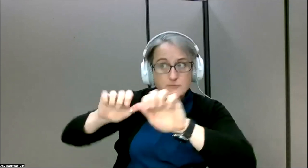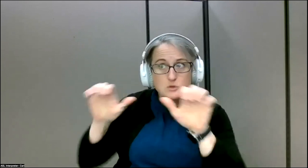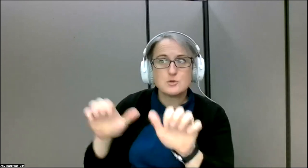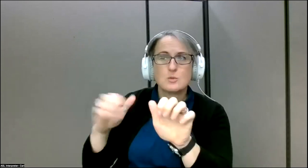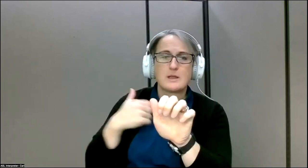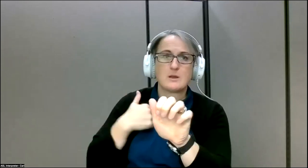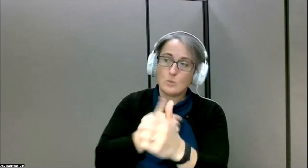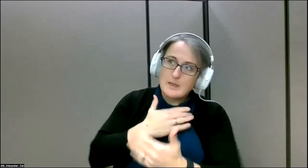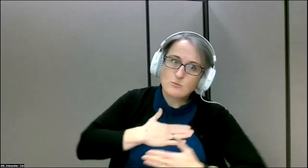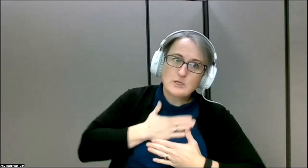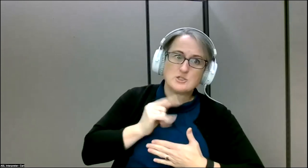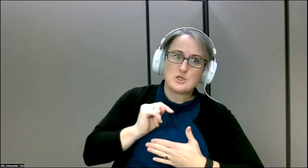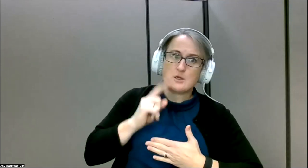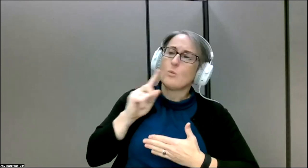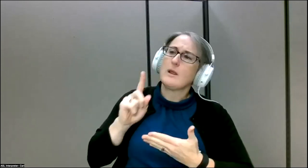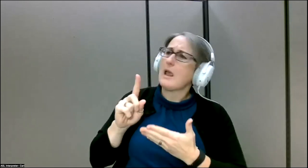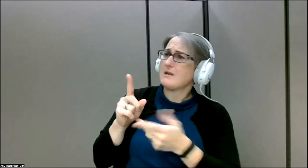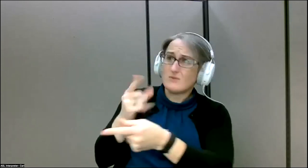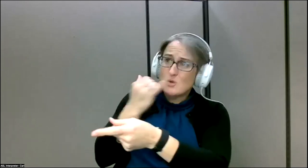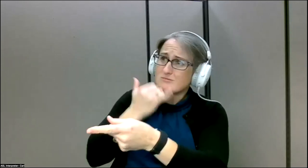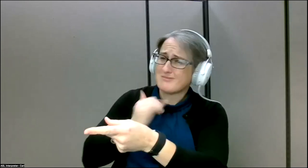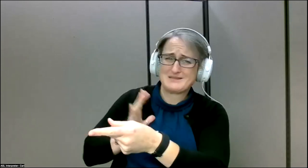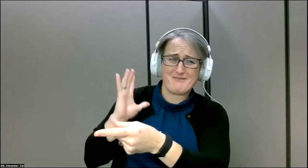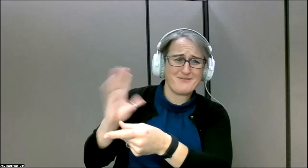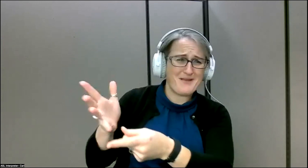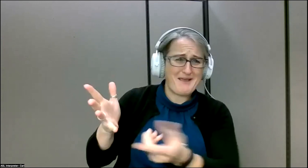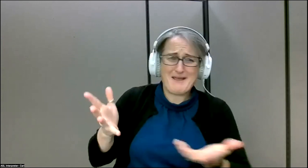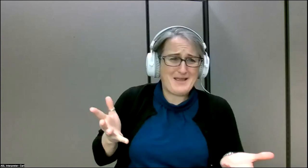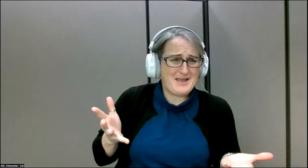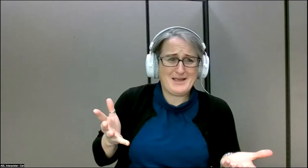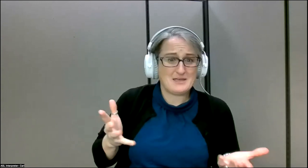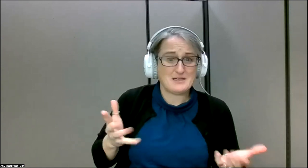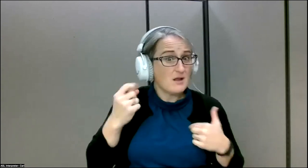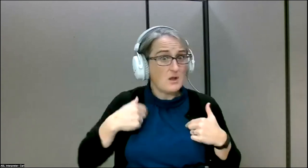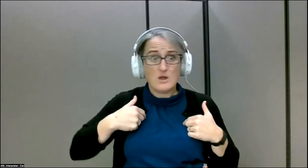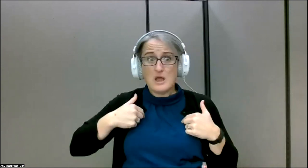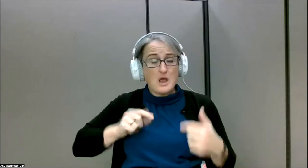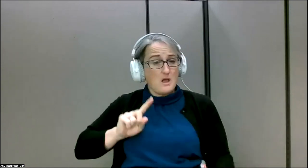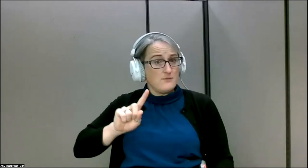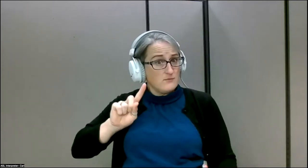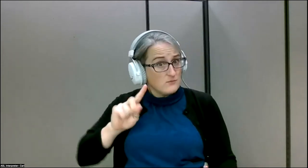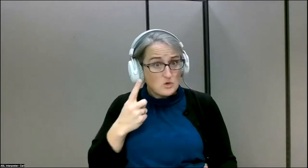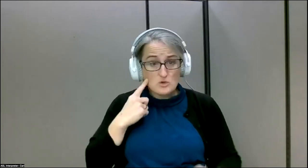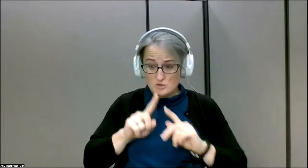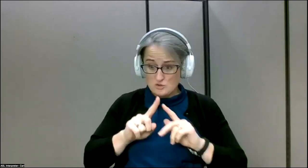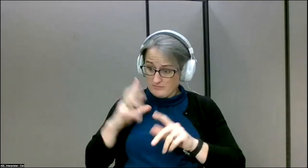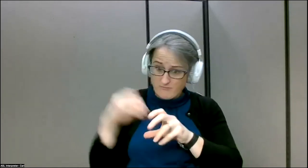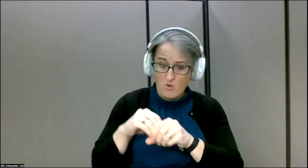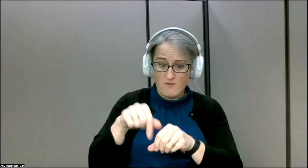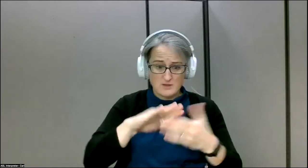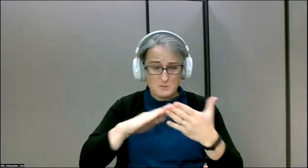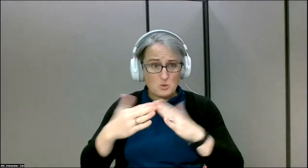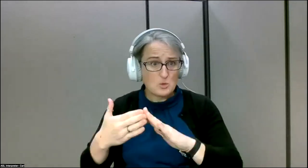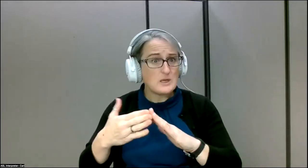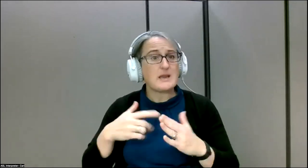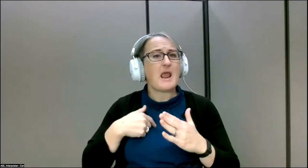you, and we'll guide you along. A mistake is okay. I certainly was fearful when I first got involved in this community. I mean, I wrote a